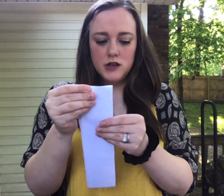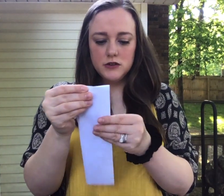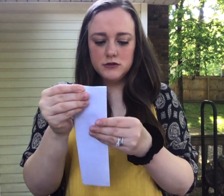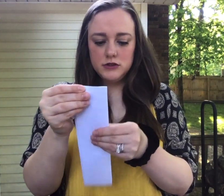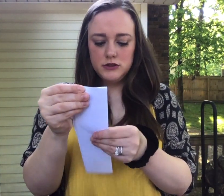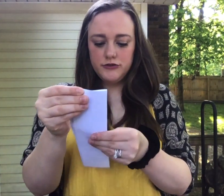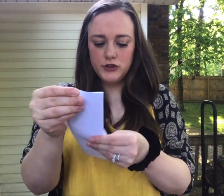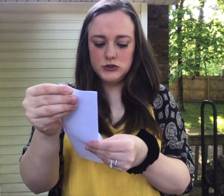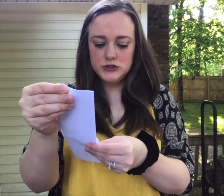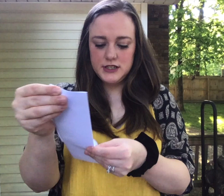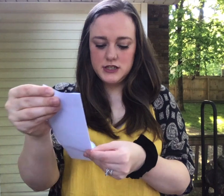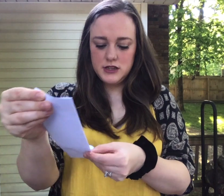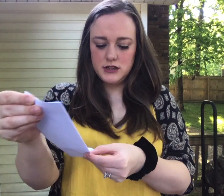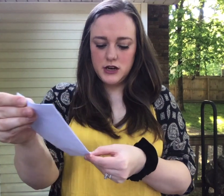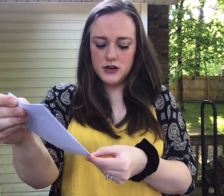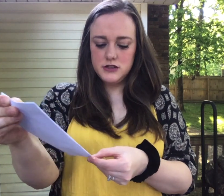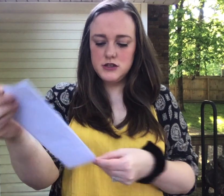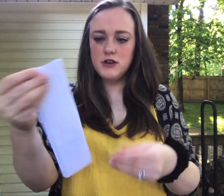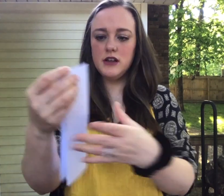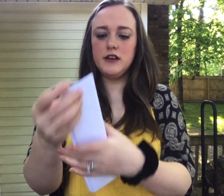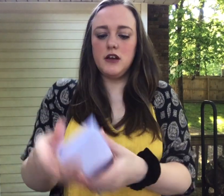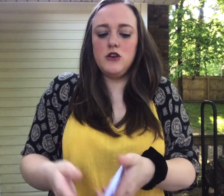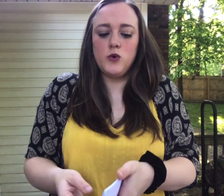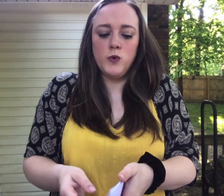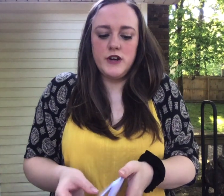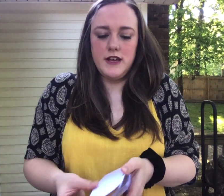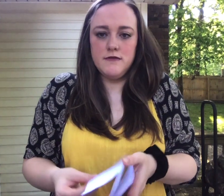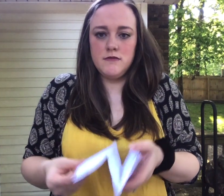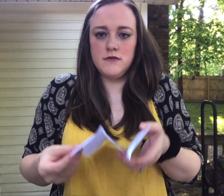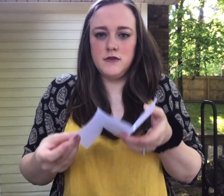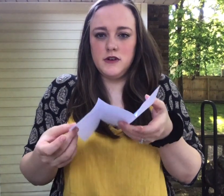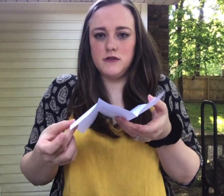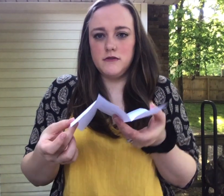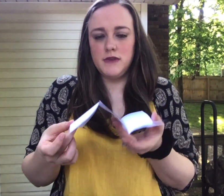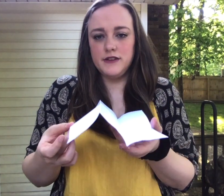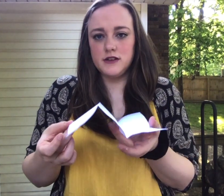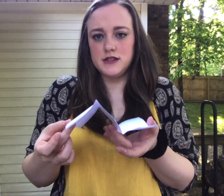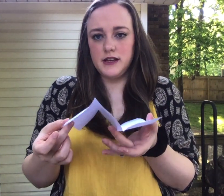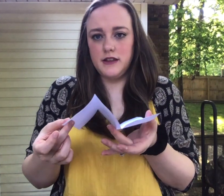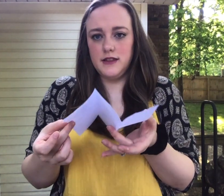So, fold into thirds. So, kind of like an accordion. Mine looks like this.